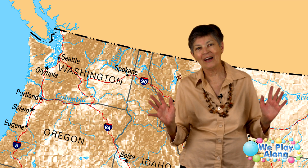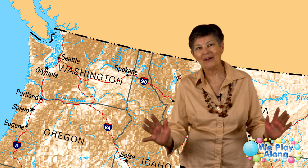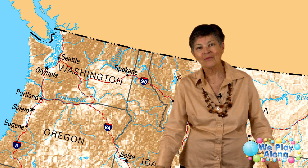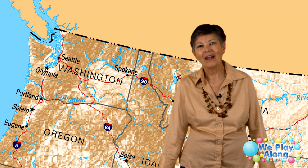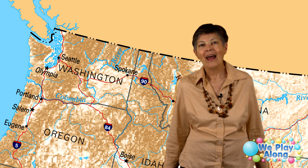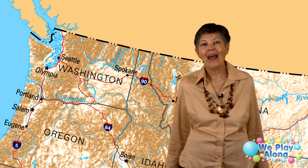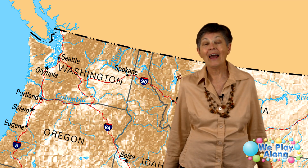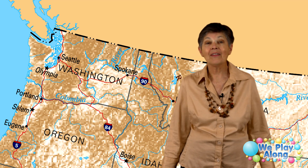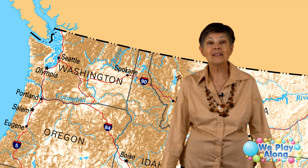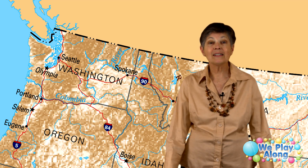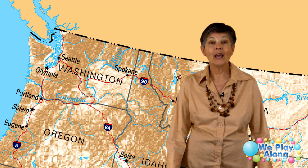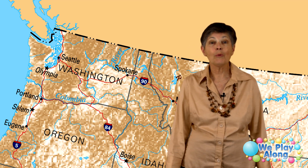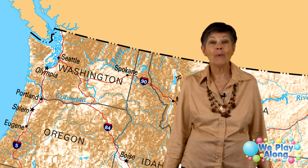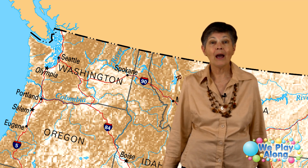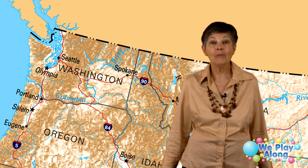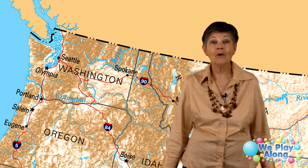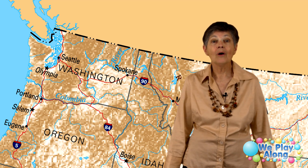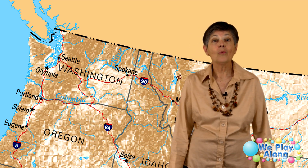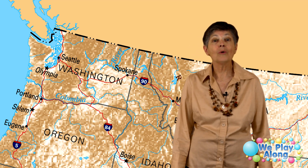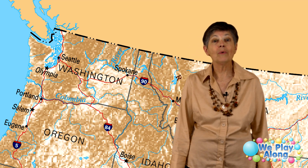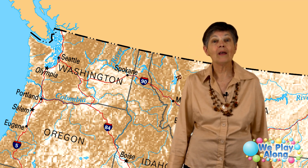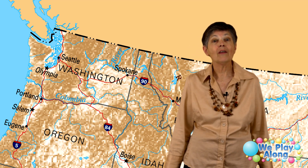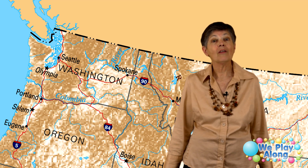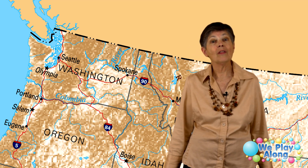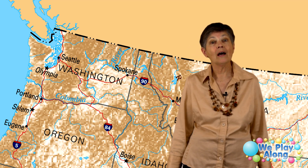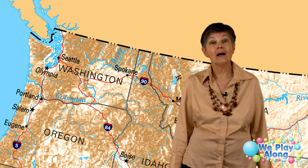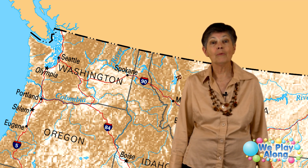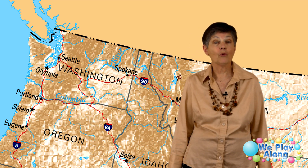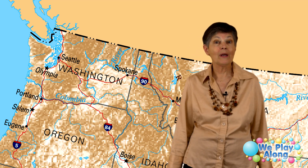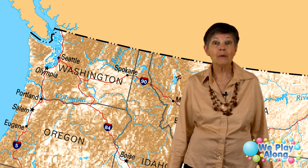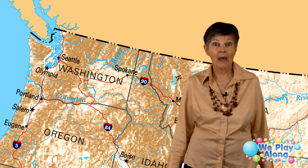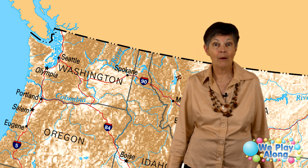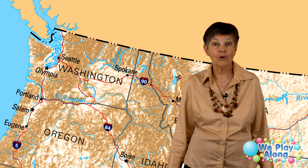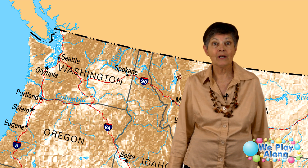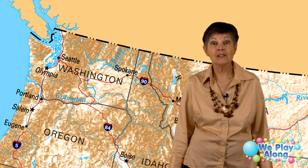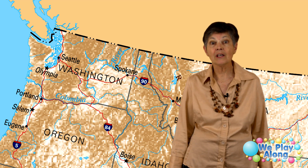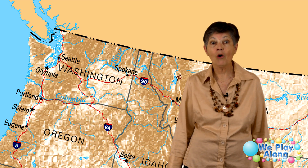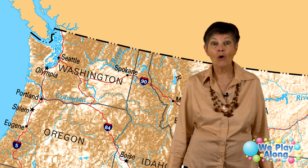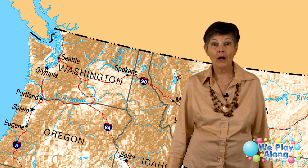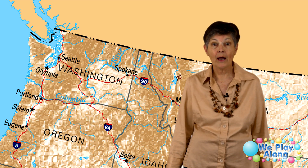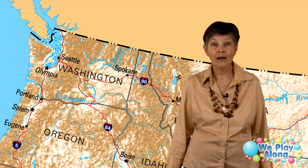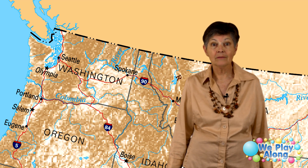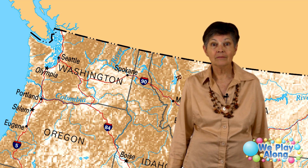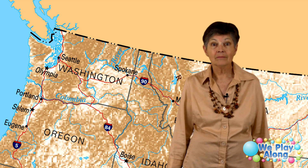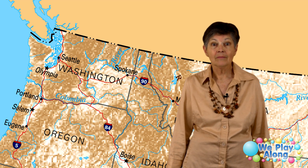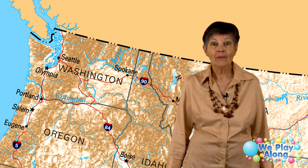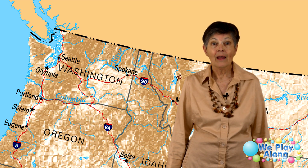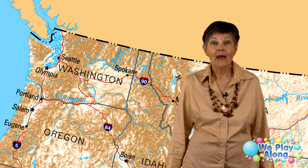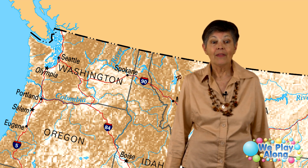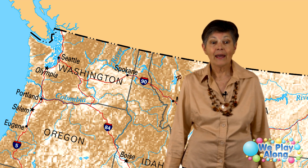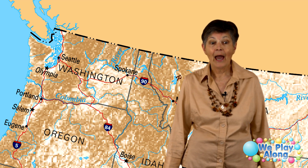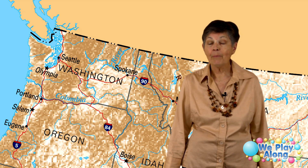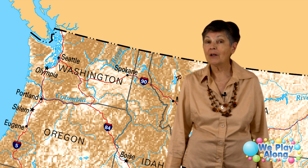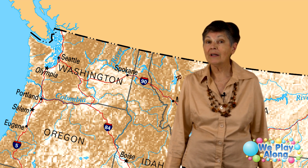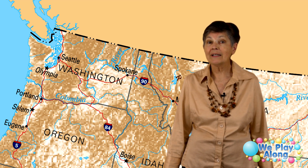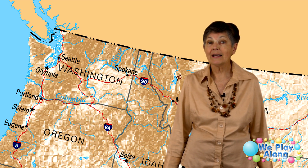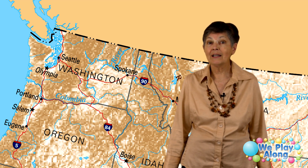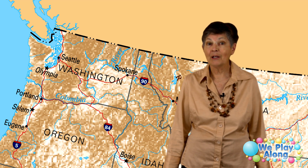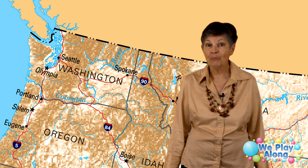right? And the state mammal would be, marine mammal is the orca. The capital is